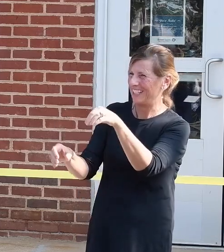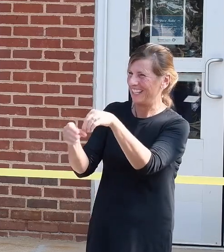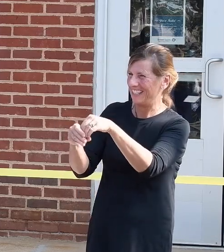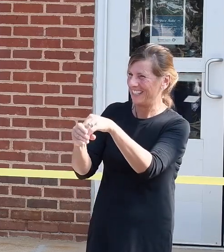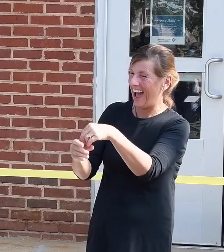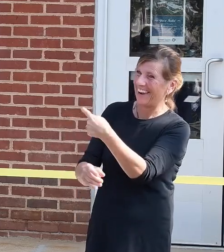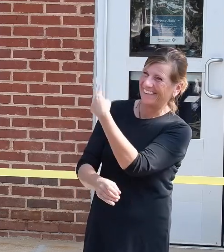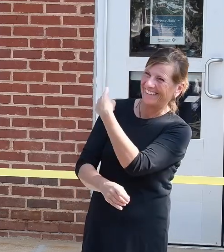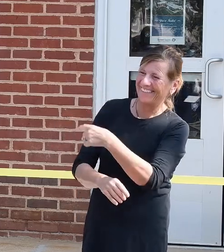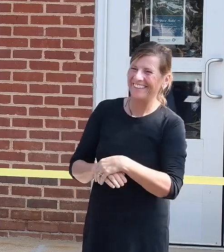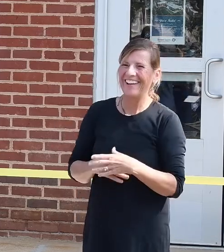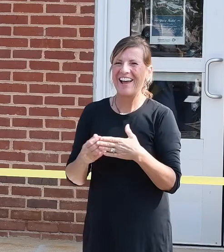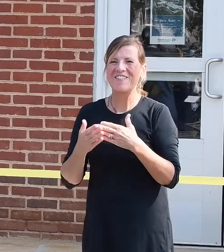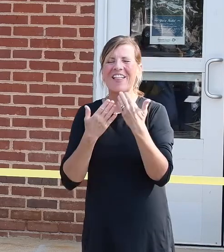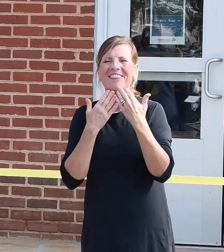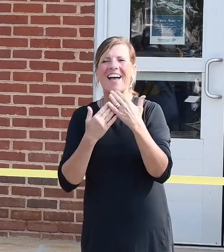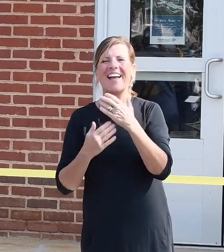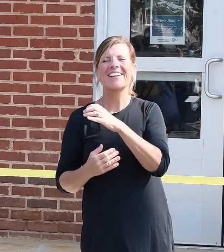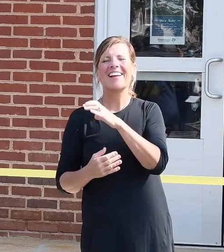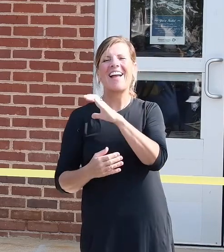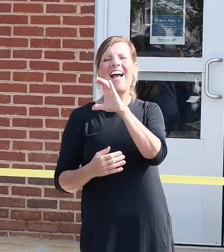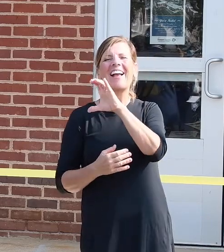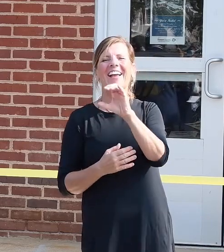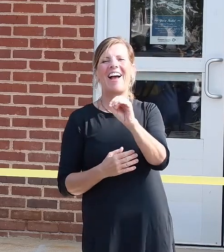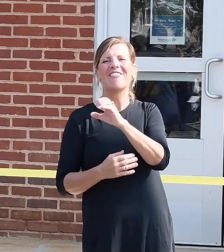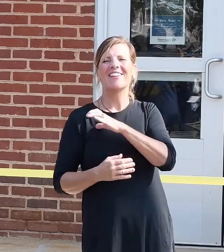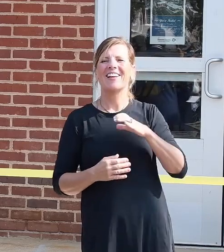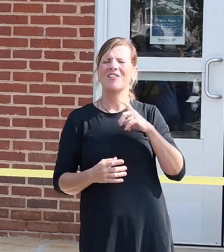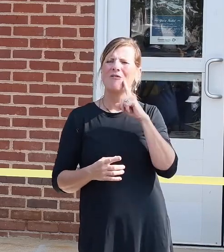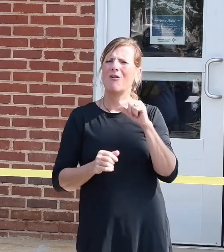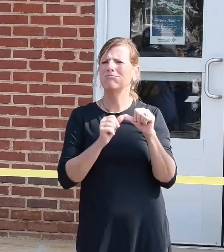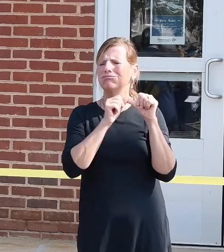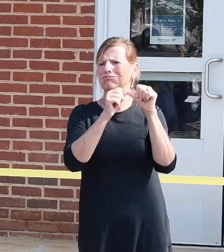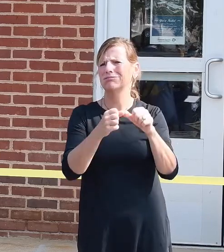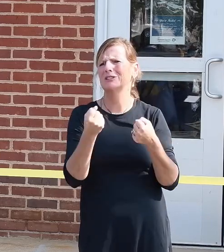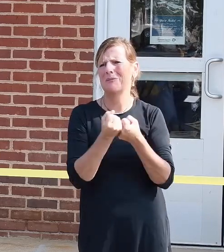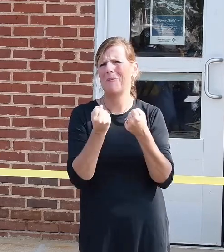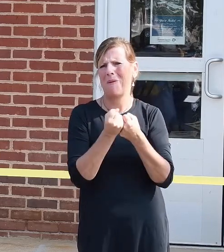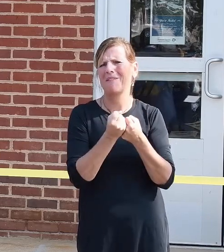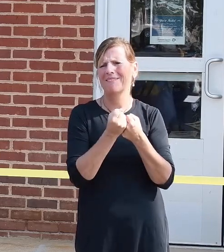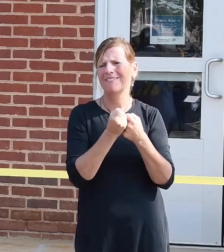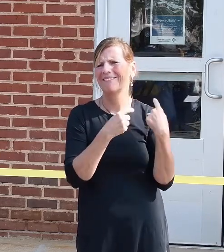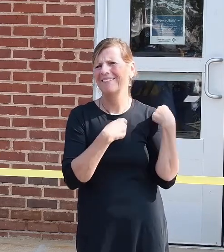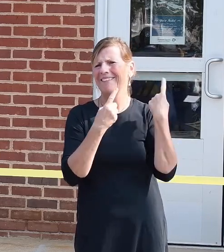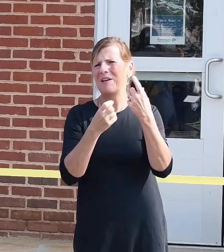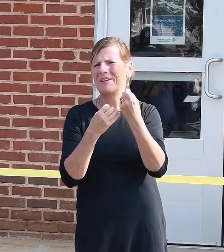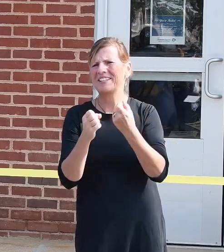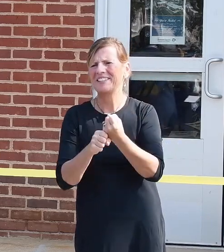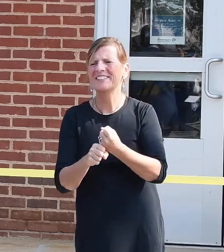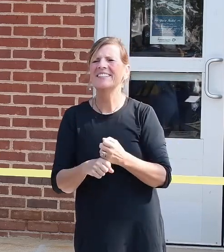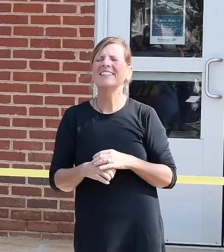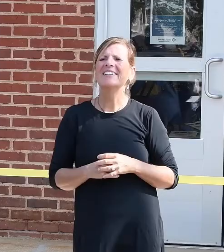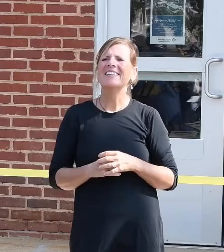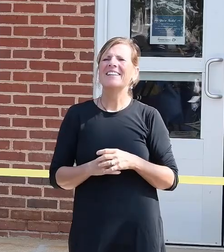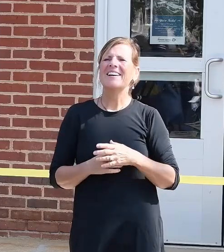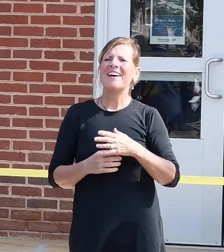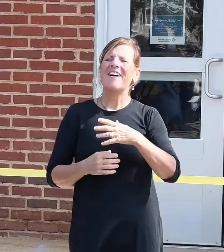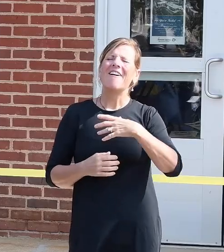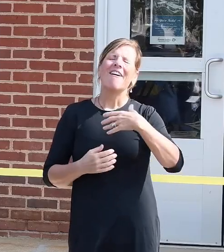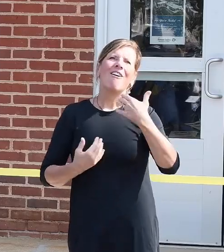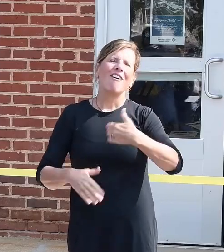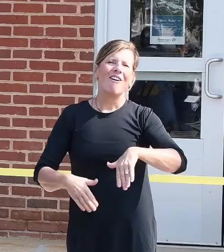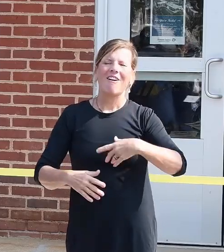I'd also like to thank the County Council for their continued support throughout the years. Finally, I'd like to give a special shout